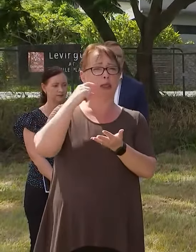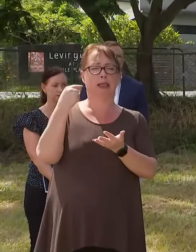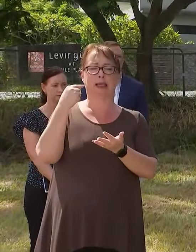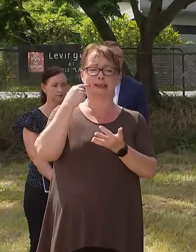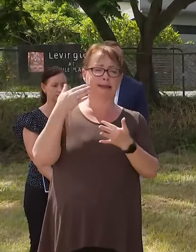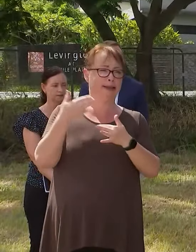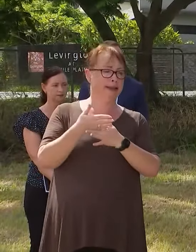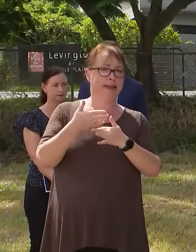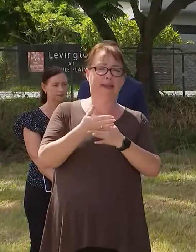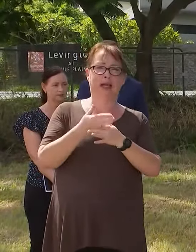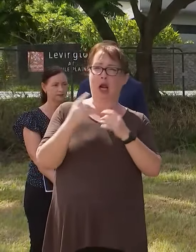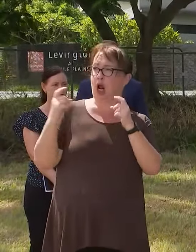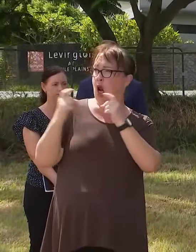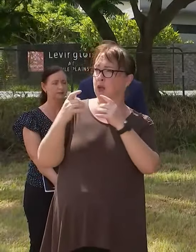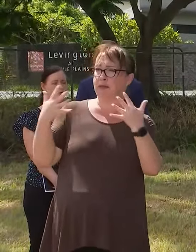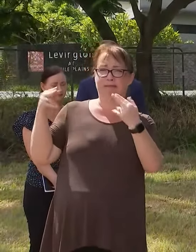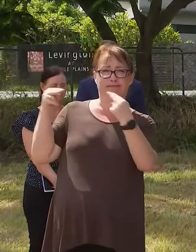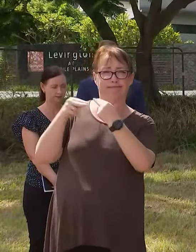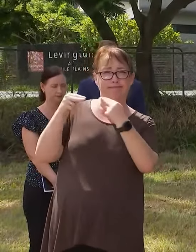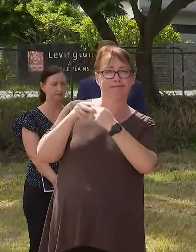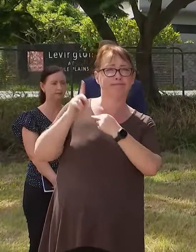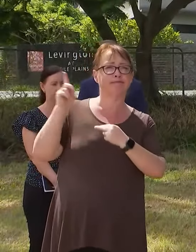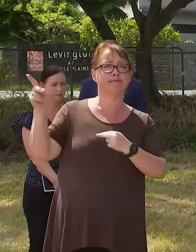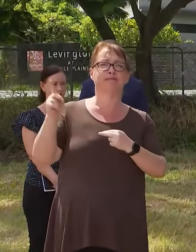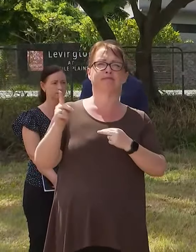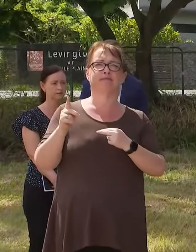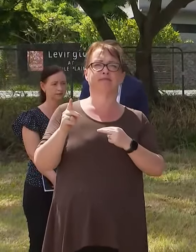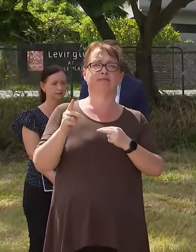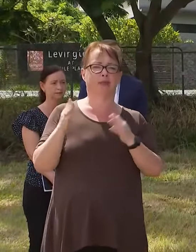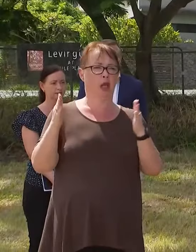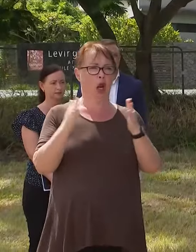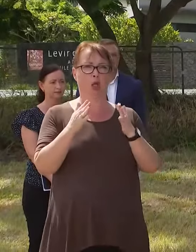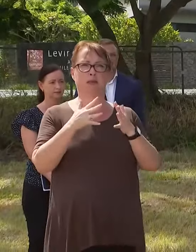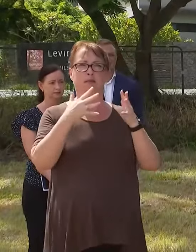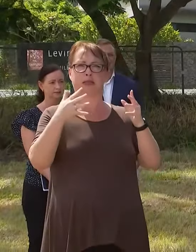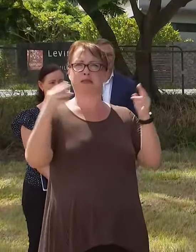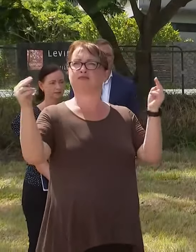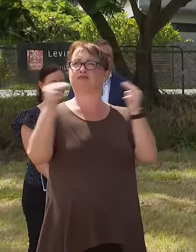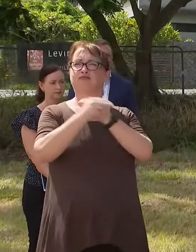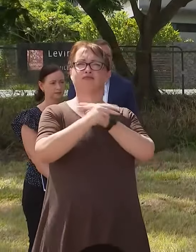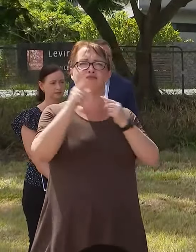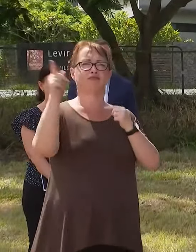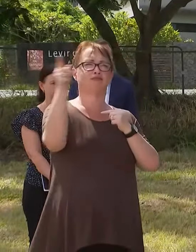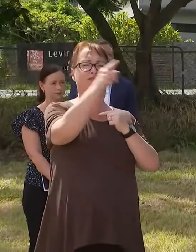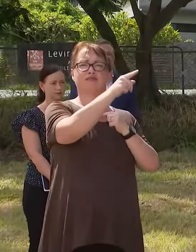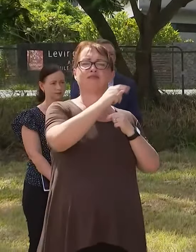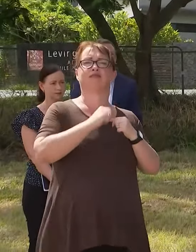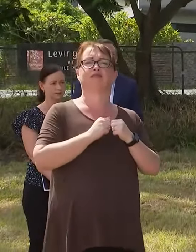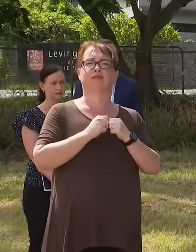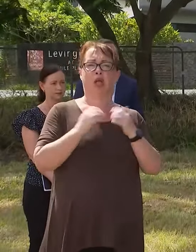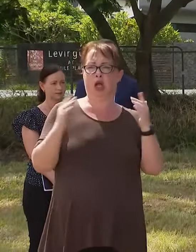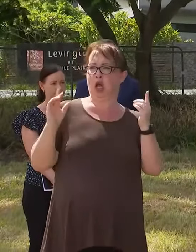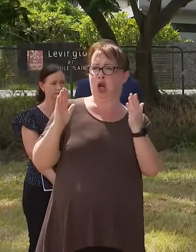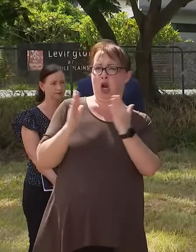It's close to major motorways, it's close to major arterial roads, it's close to major bus stops and